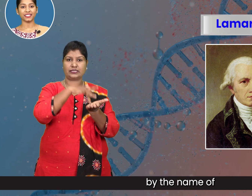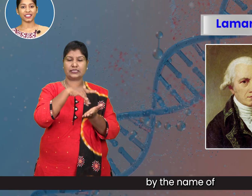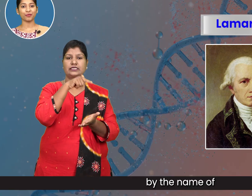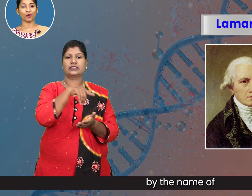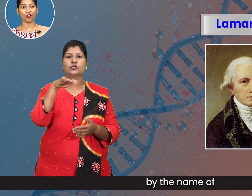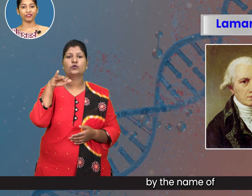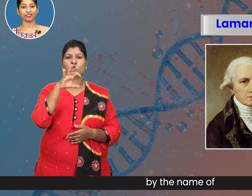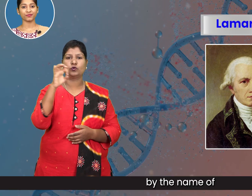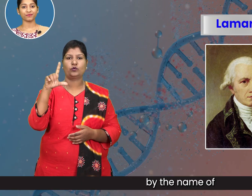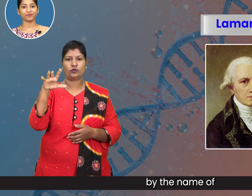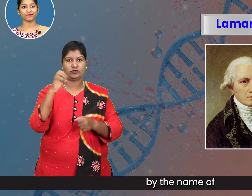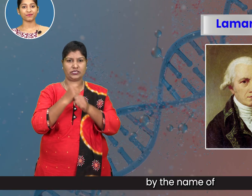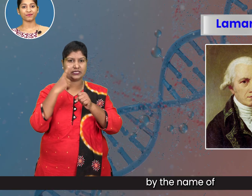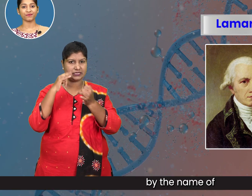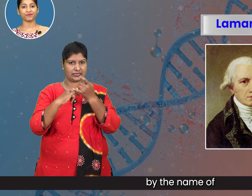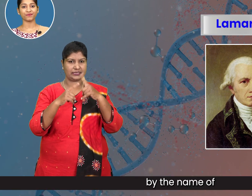by the name of